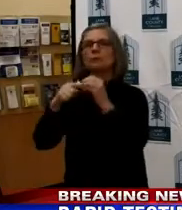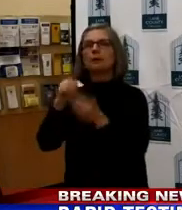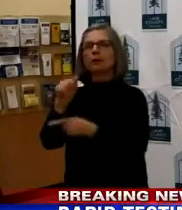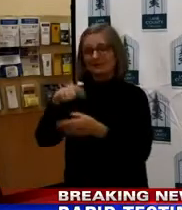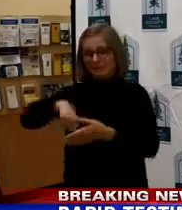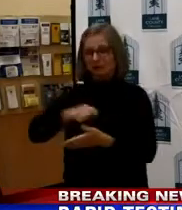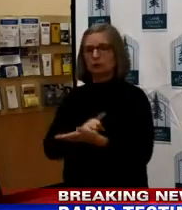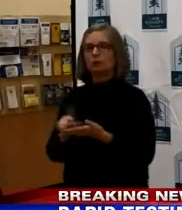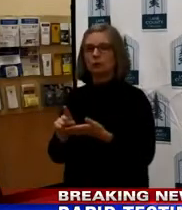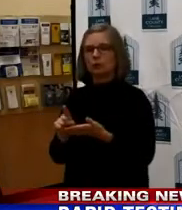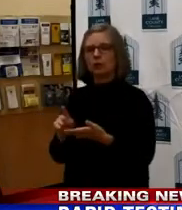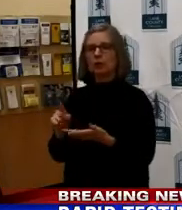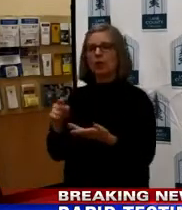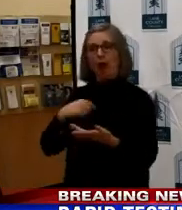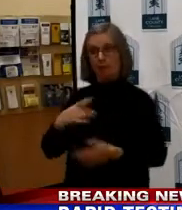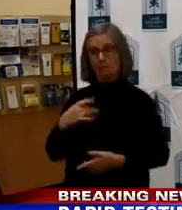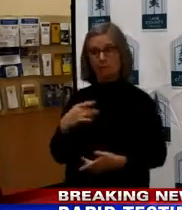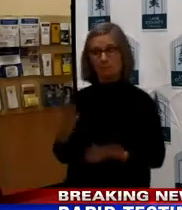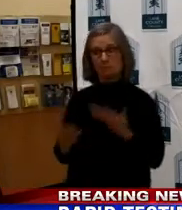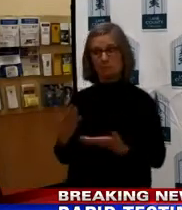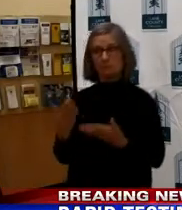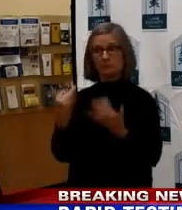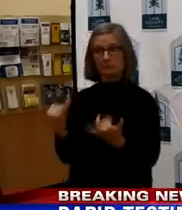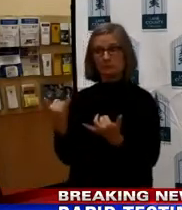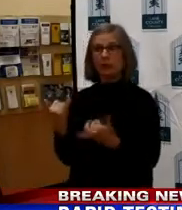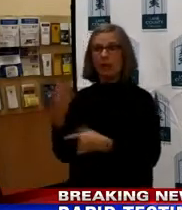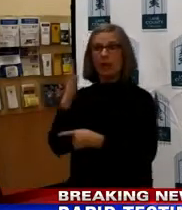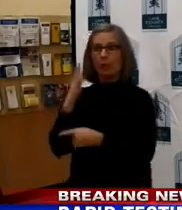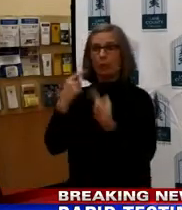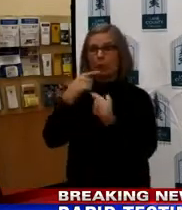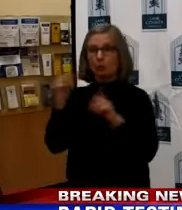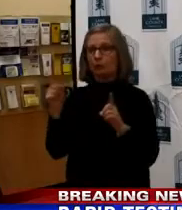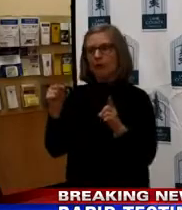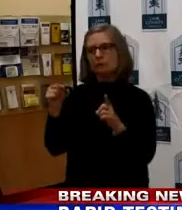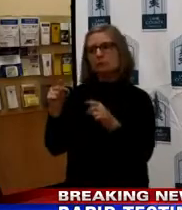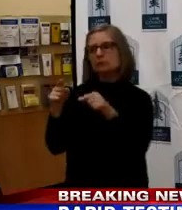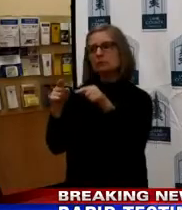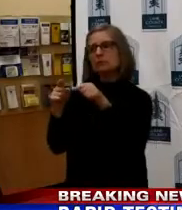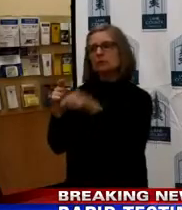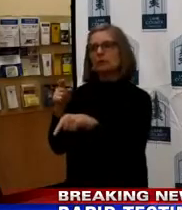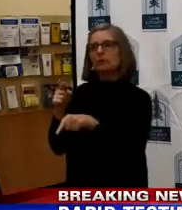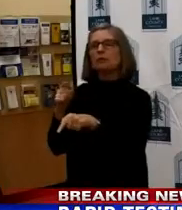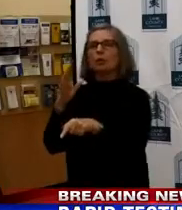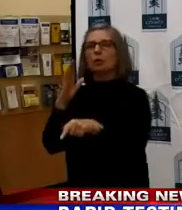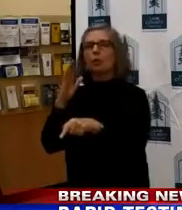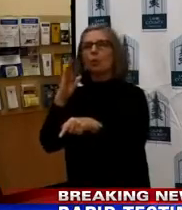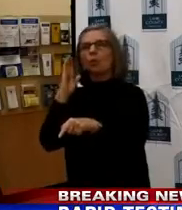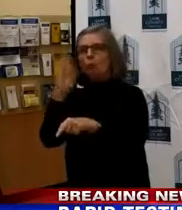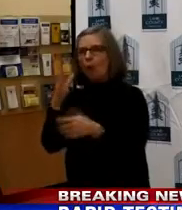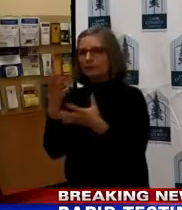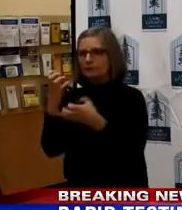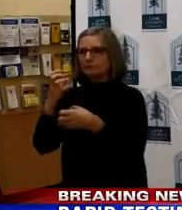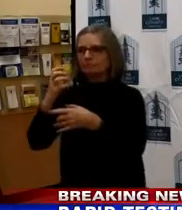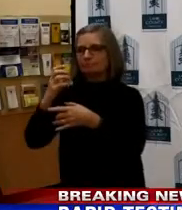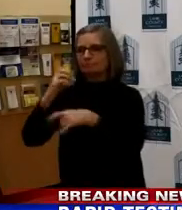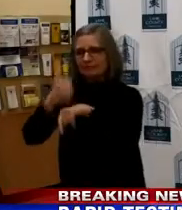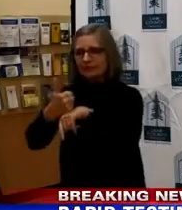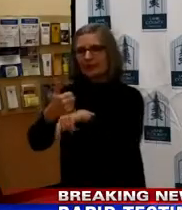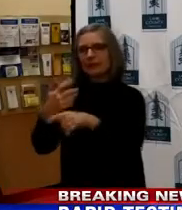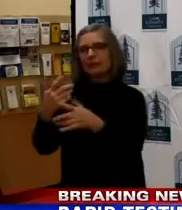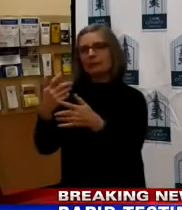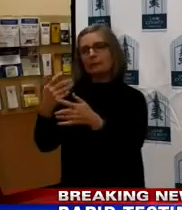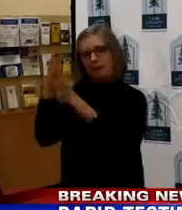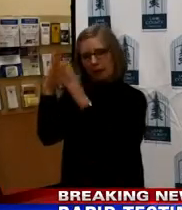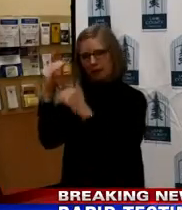can potentially be announced. I don't want to necessarily set the expectation that we're going to have a fix-all on the testing situation because we still have